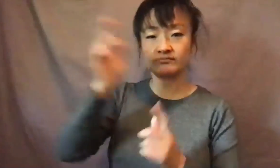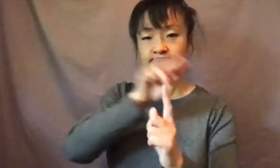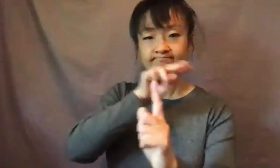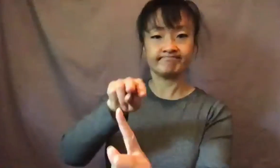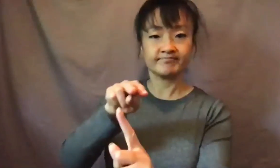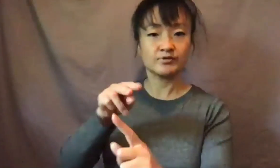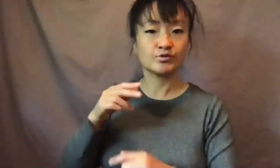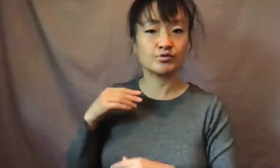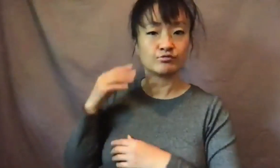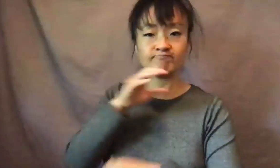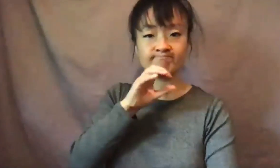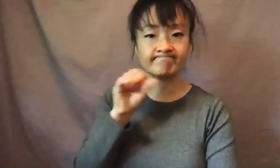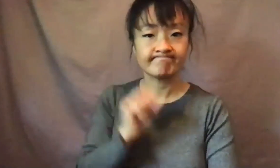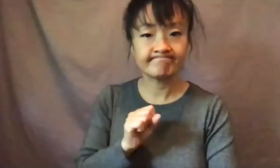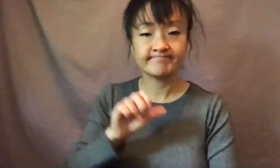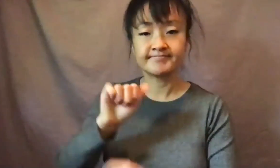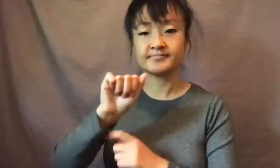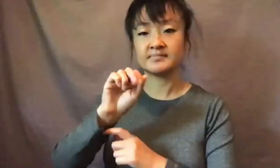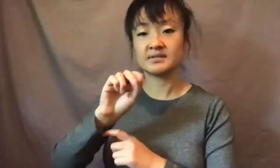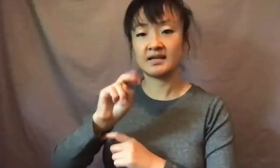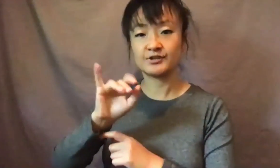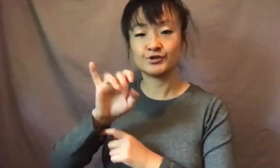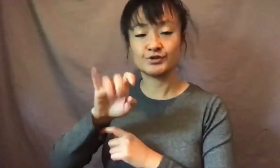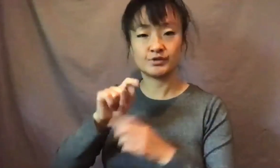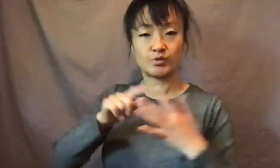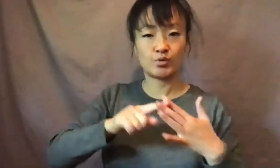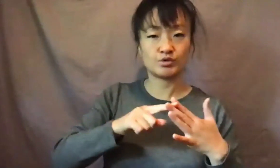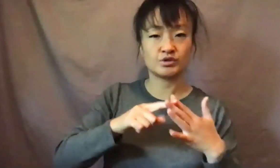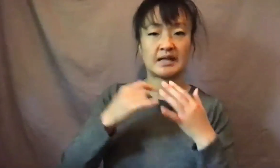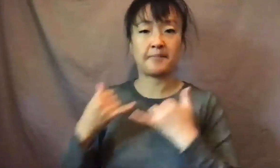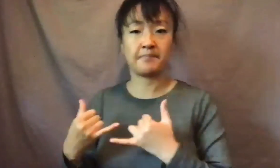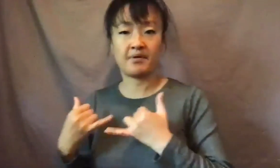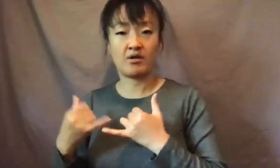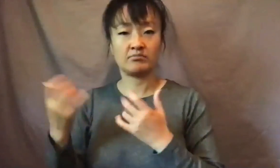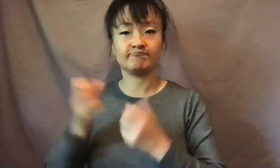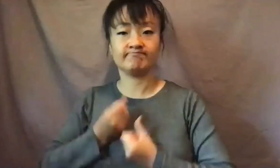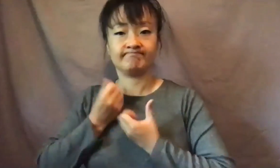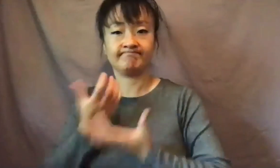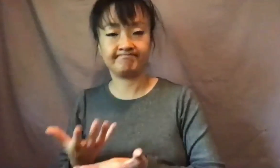modern expression. You can learn more about Donna at her website,